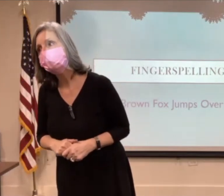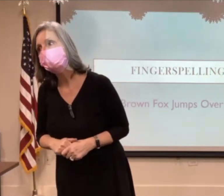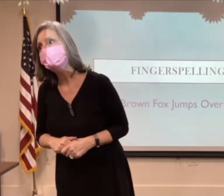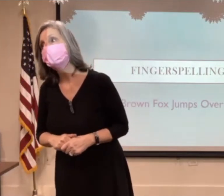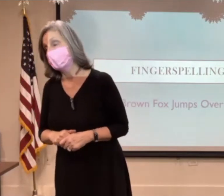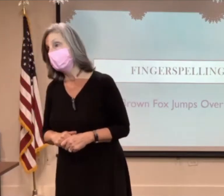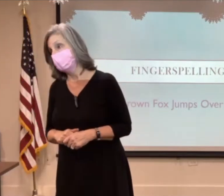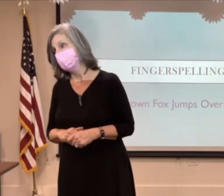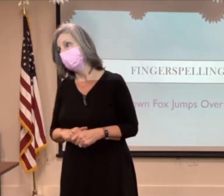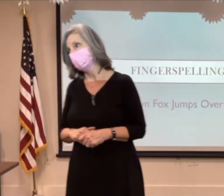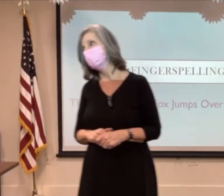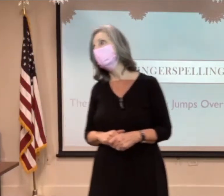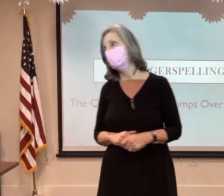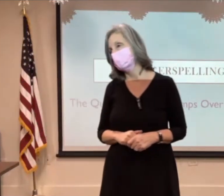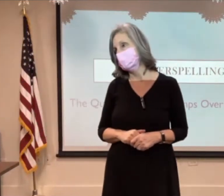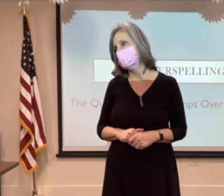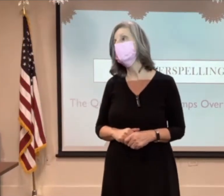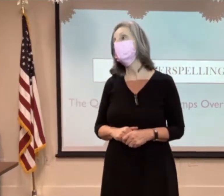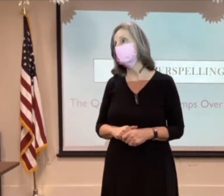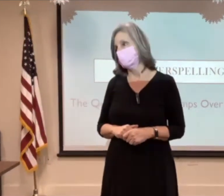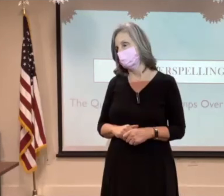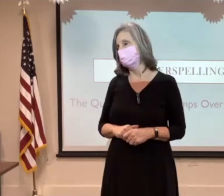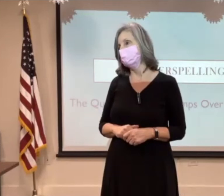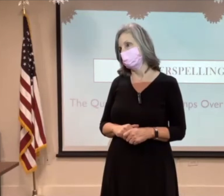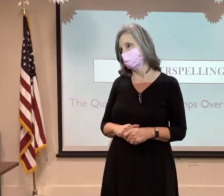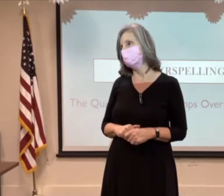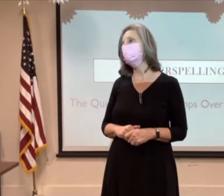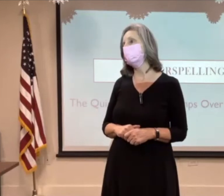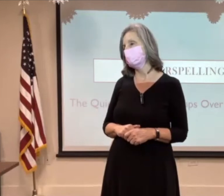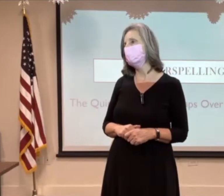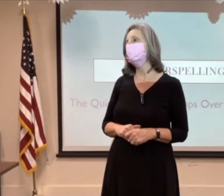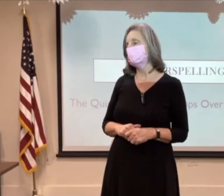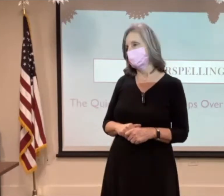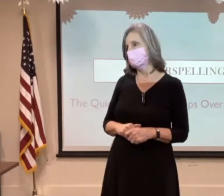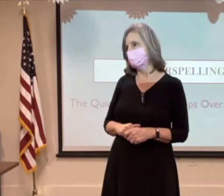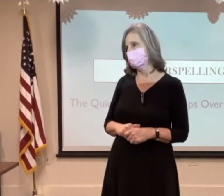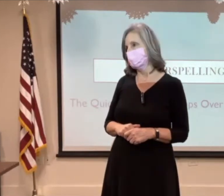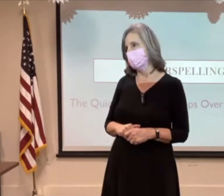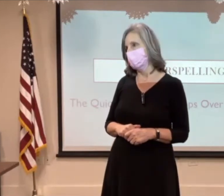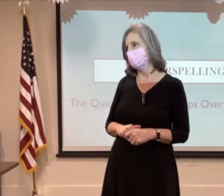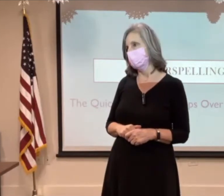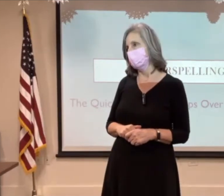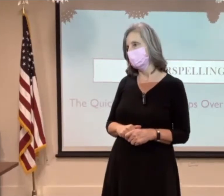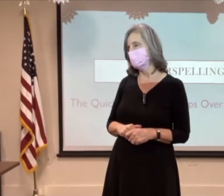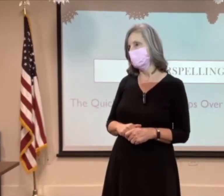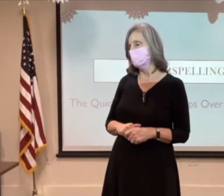other languages where, you know, it sounds like a word and then it's very much not translated like that. Does ASL have anything similar